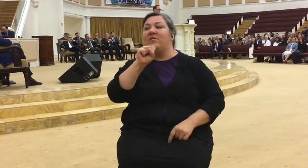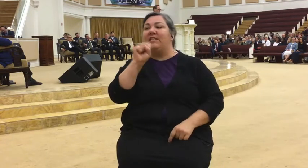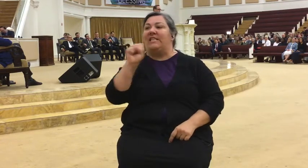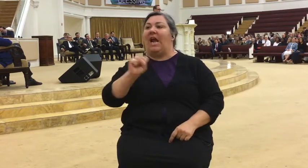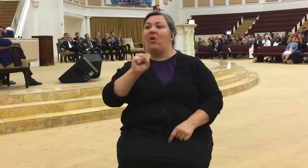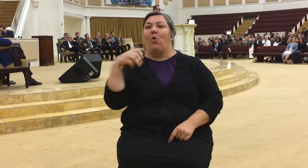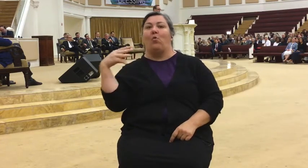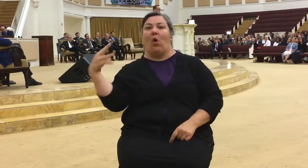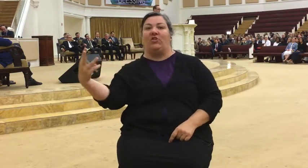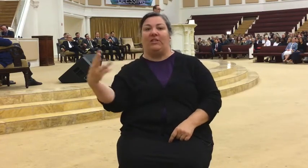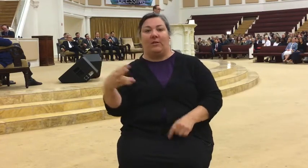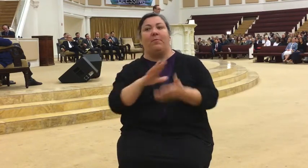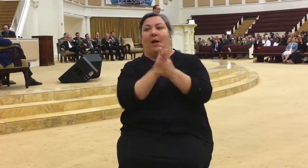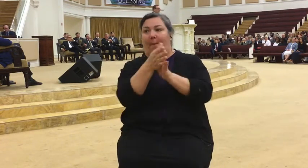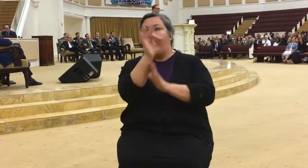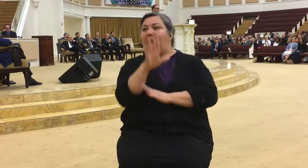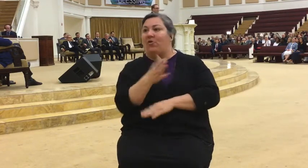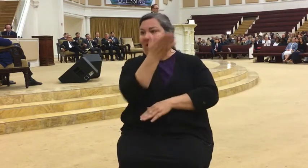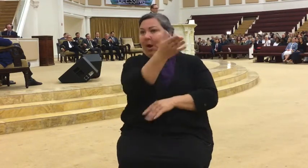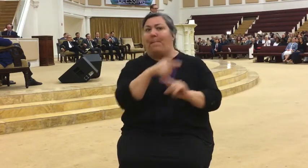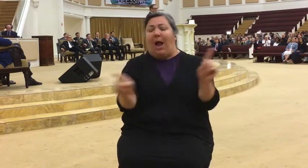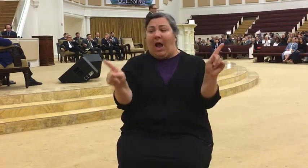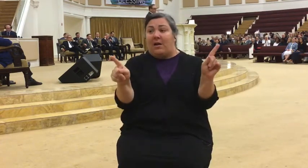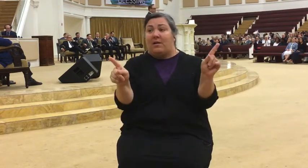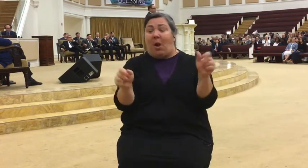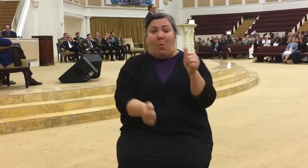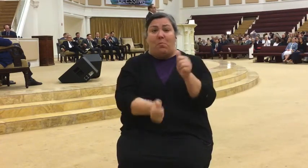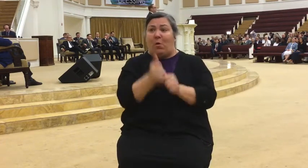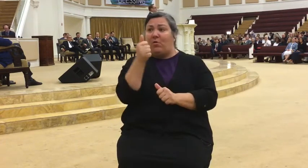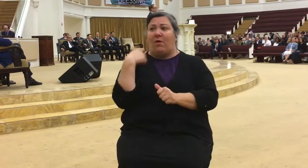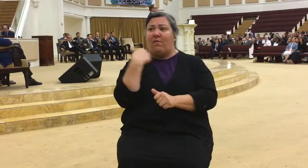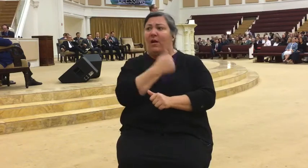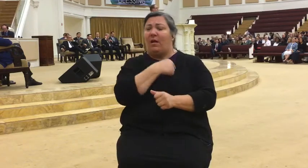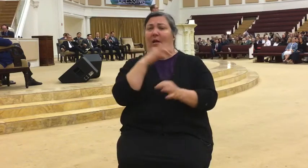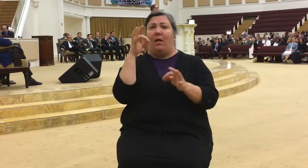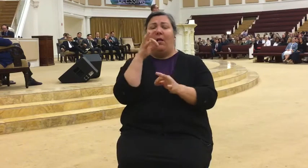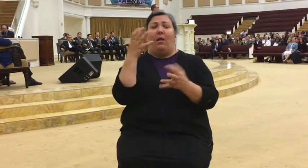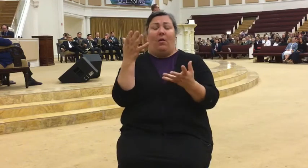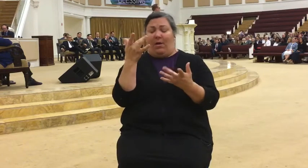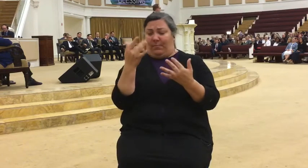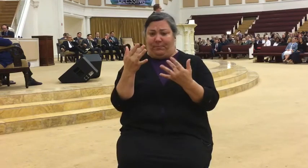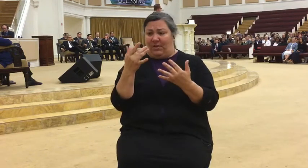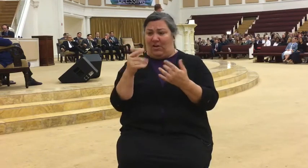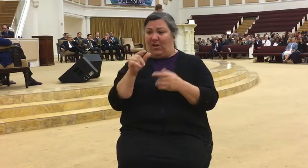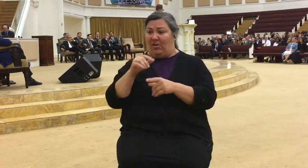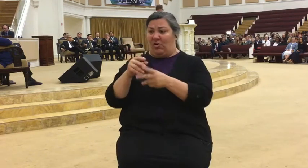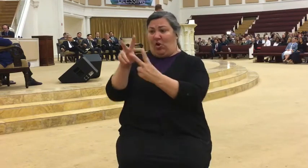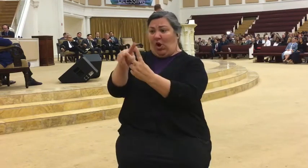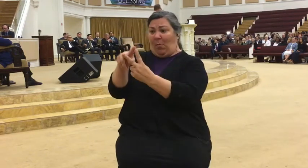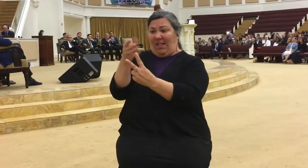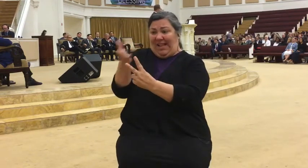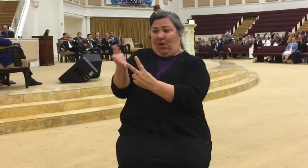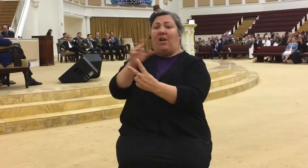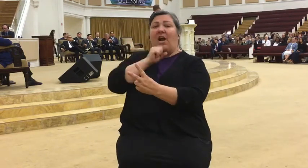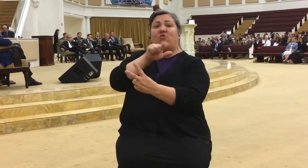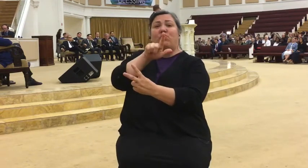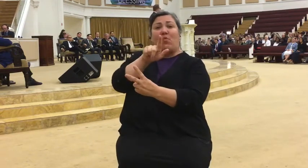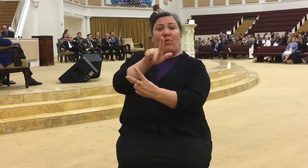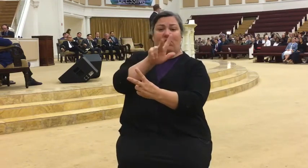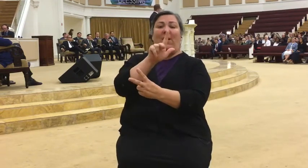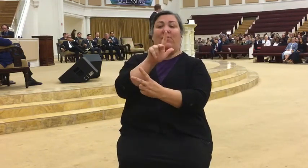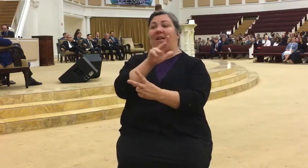what none of us prepared for or thought about was there was a 23 and 24-year-old couple